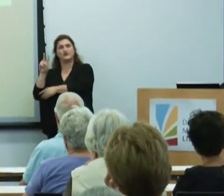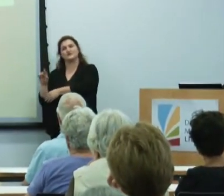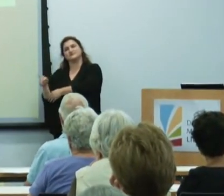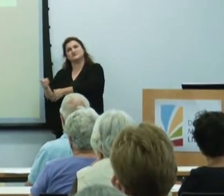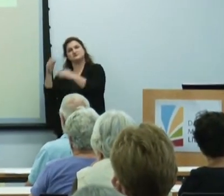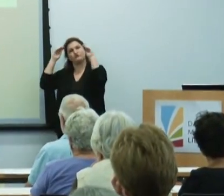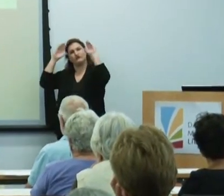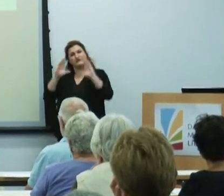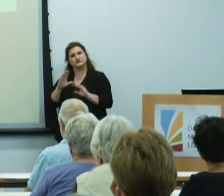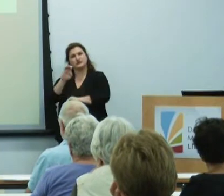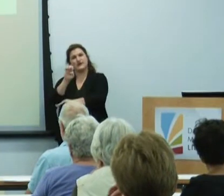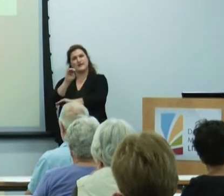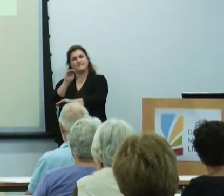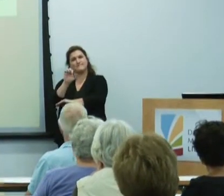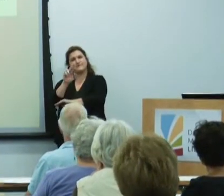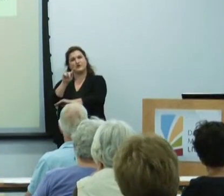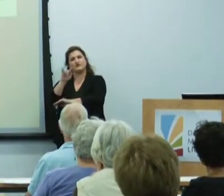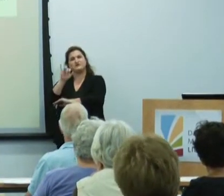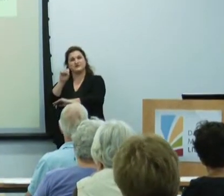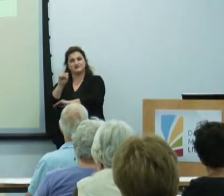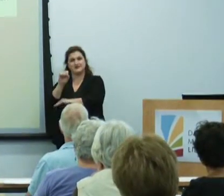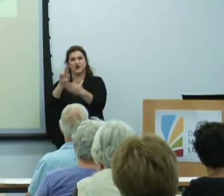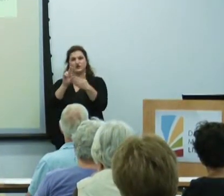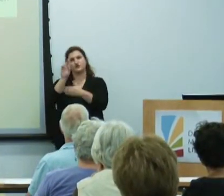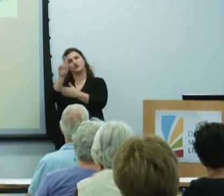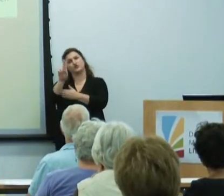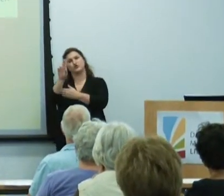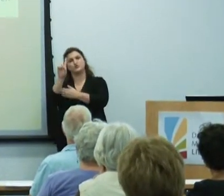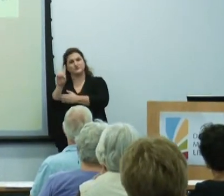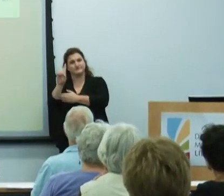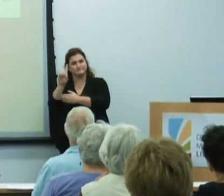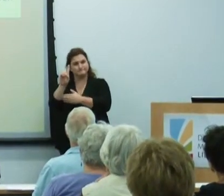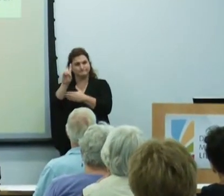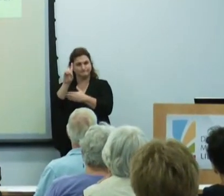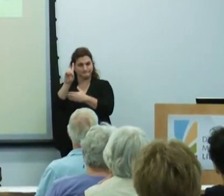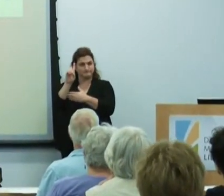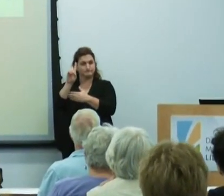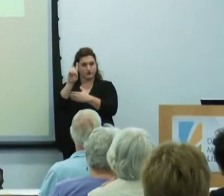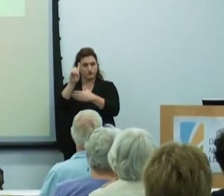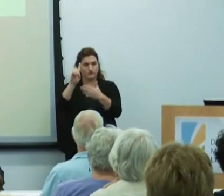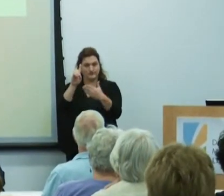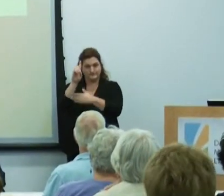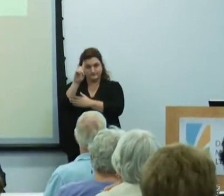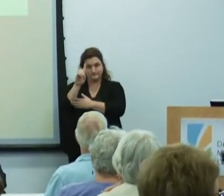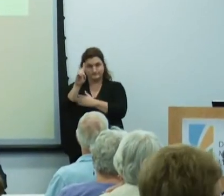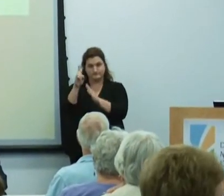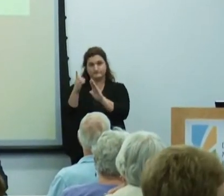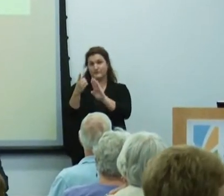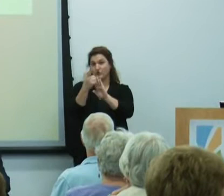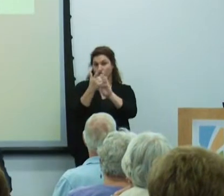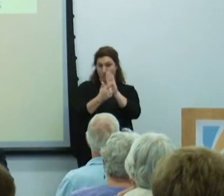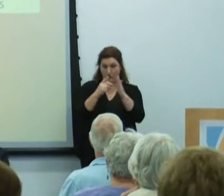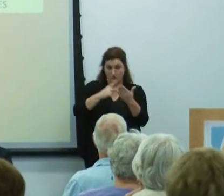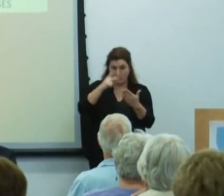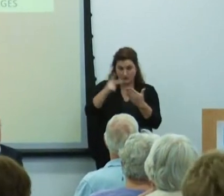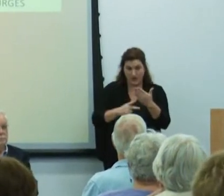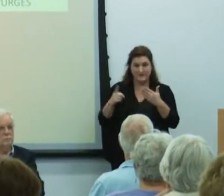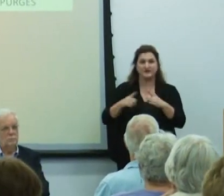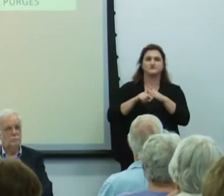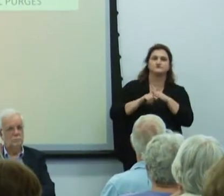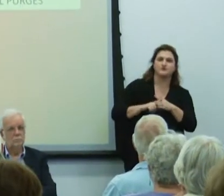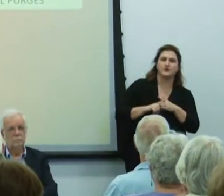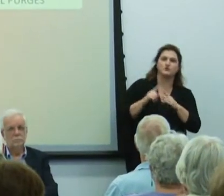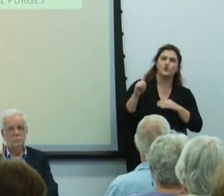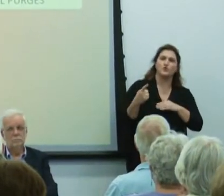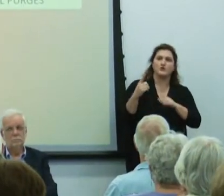of Law. Dennis Turner was one of the original 5 faculty members who started the law school in